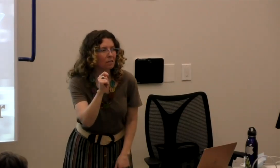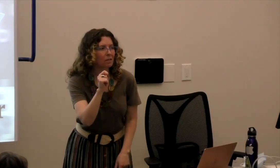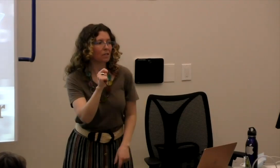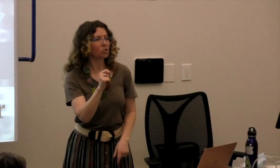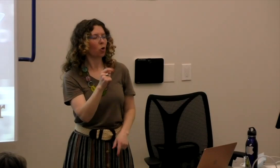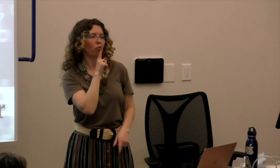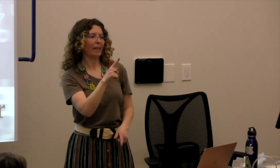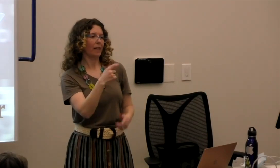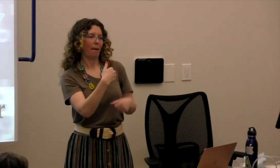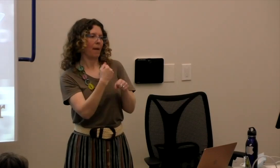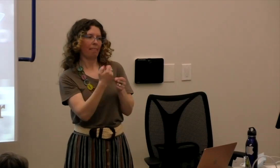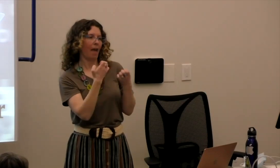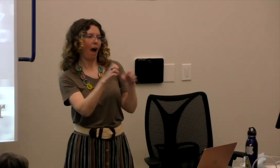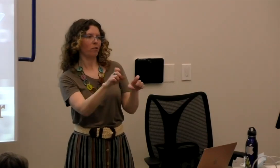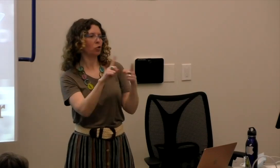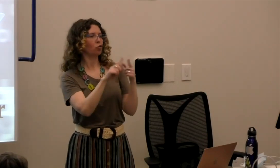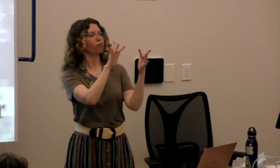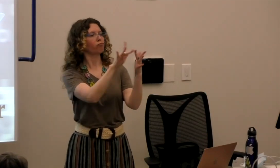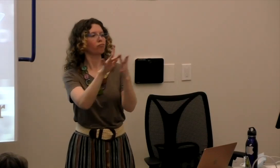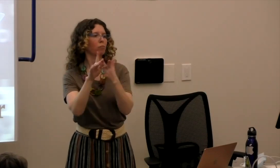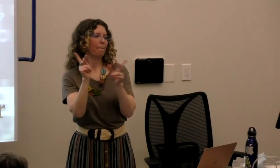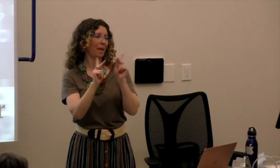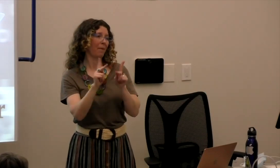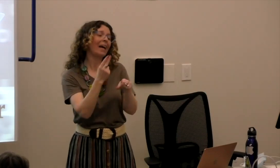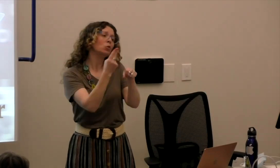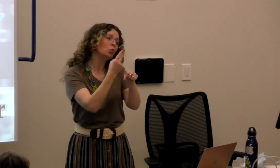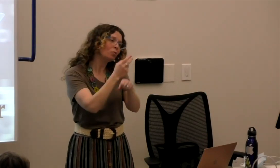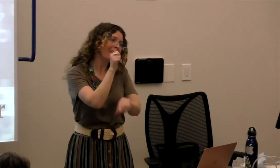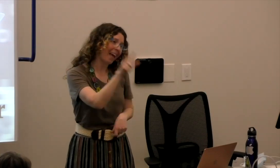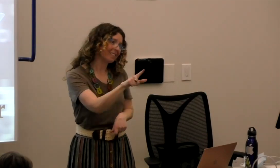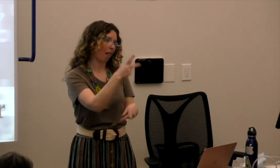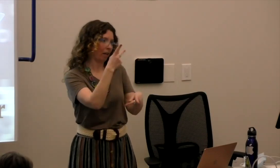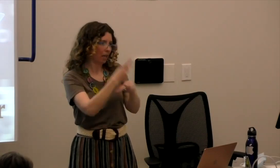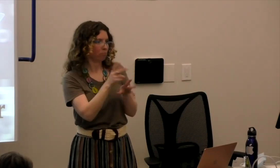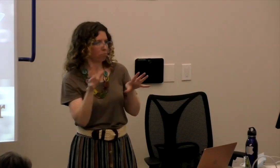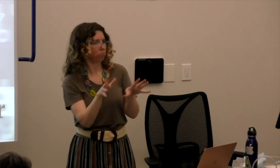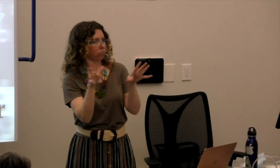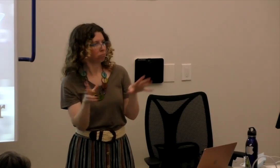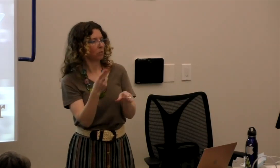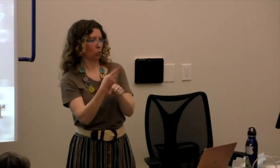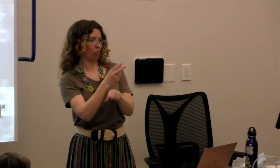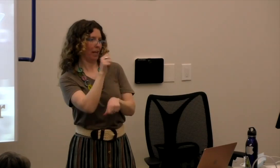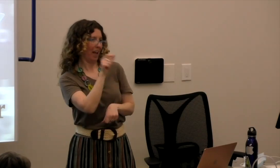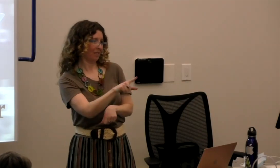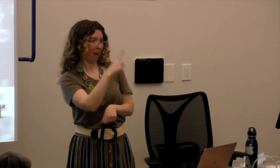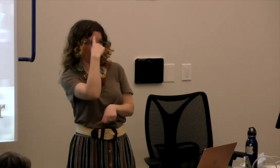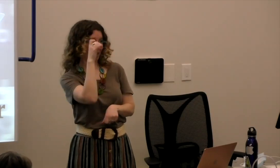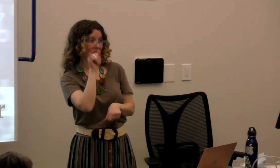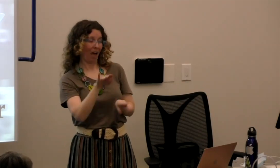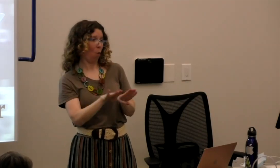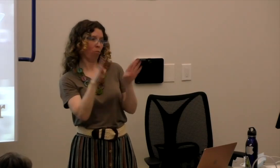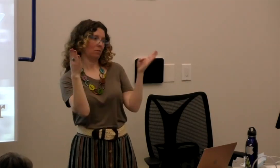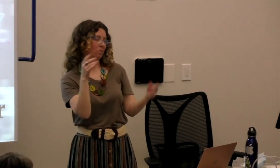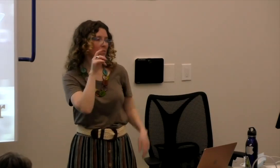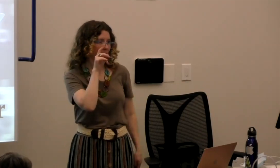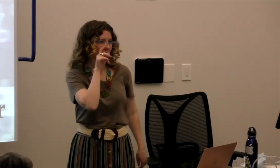mean, I really have to work to find them, you know, but you just have to make the effort to reach out to individuals and use American Sign Language, practice it and use